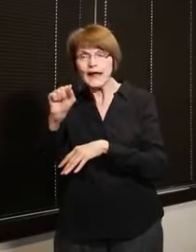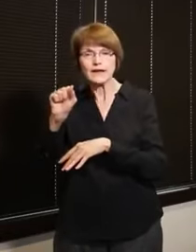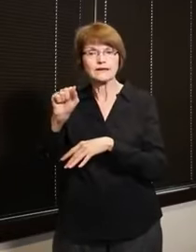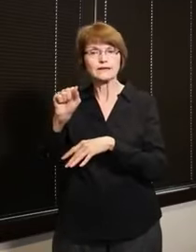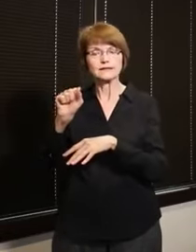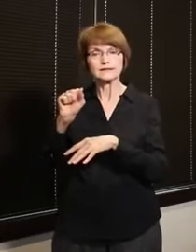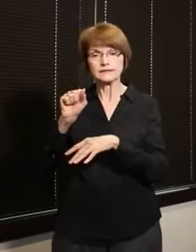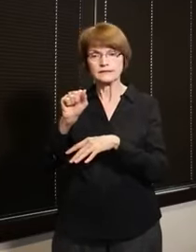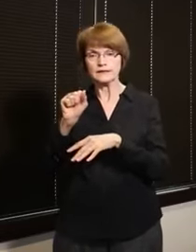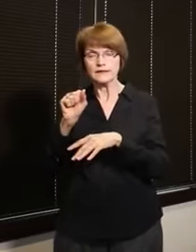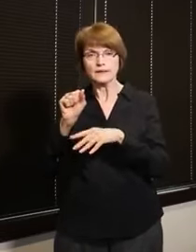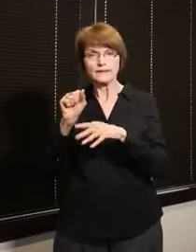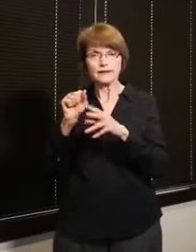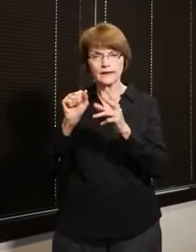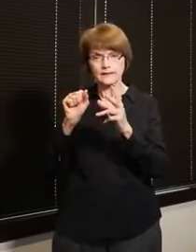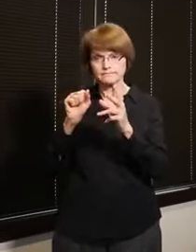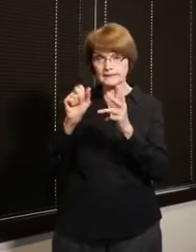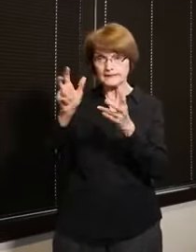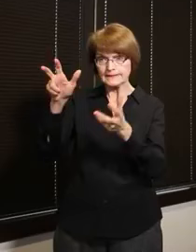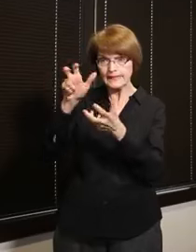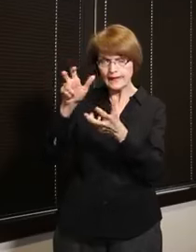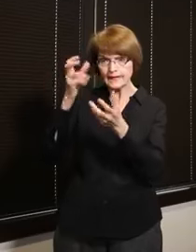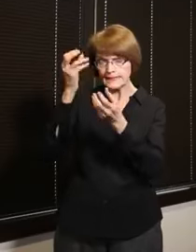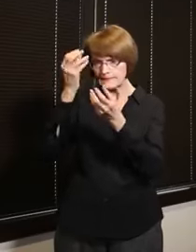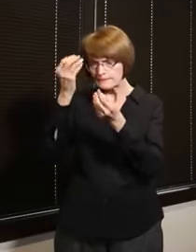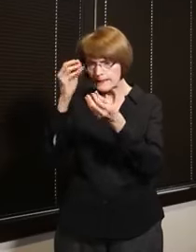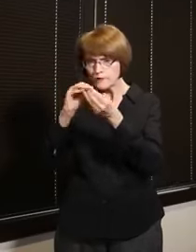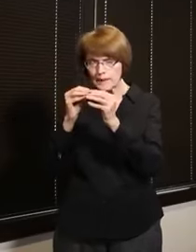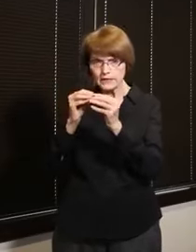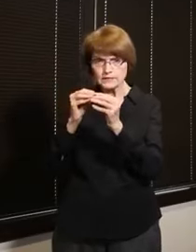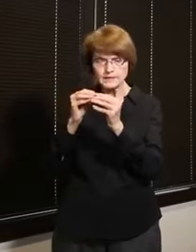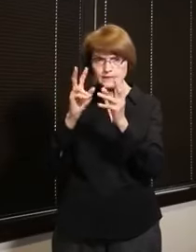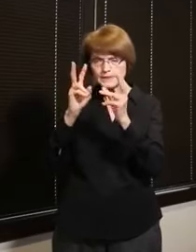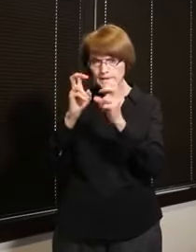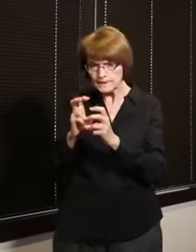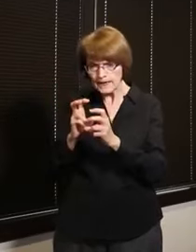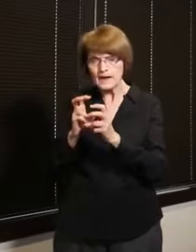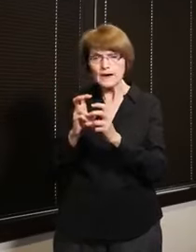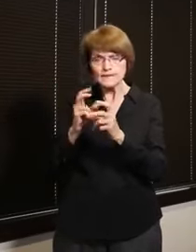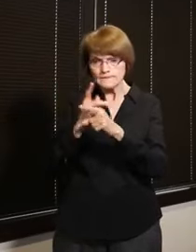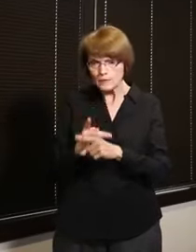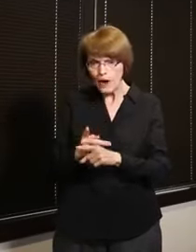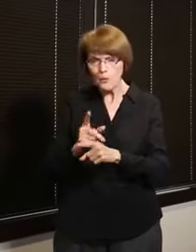more coding to look at where these admissions are